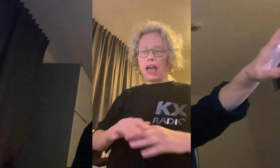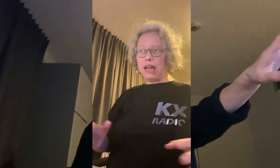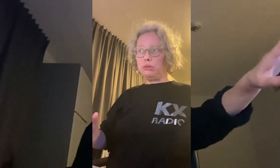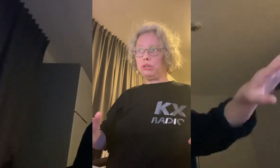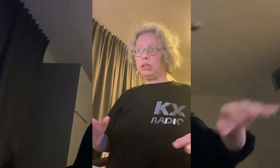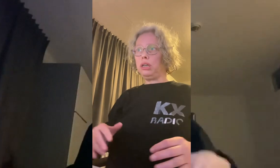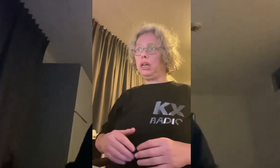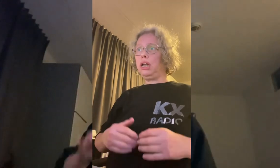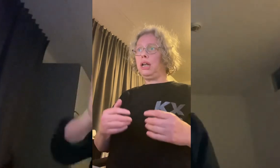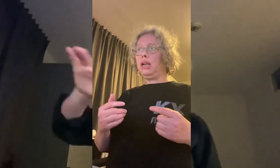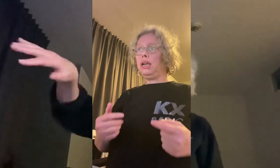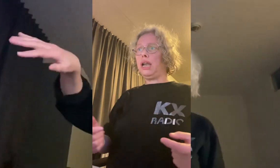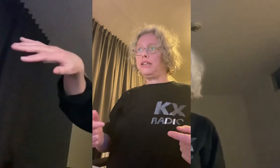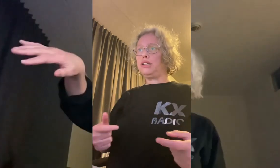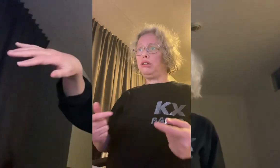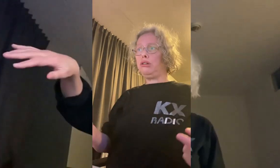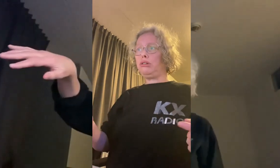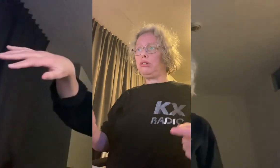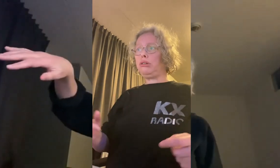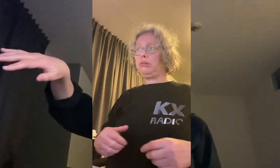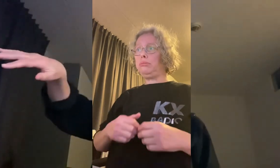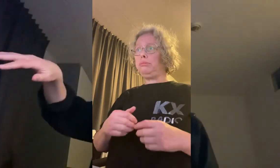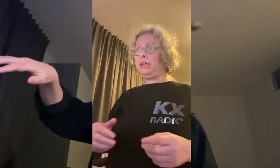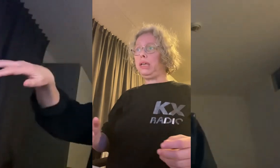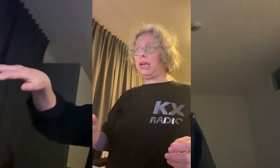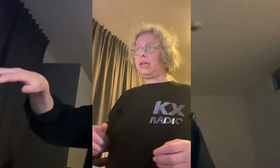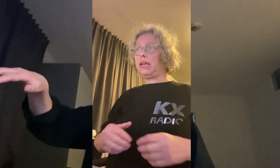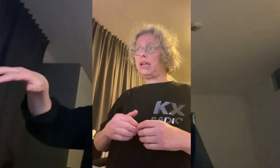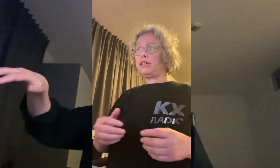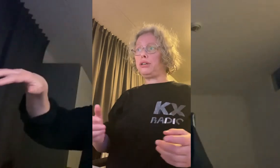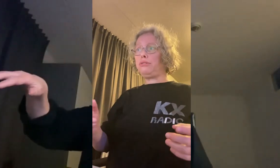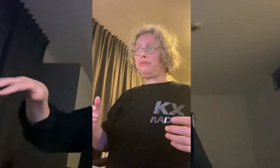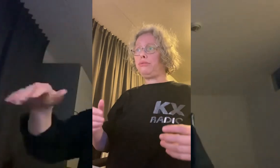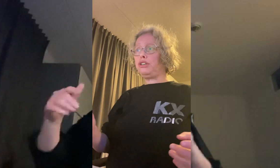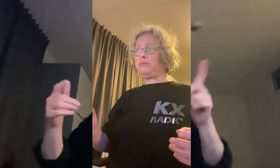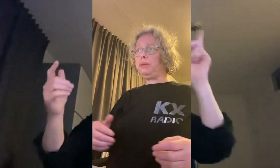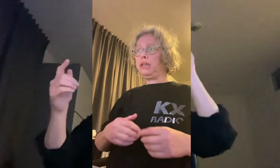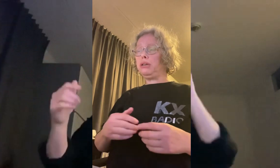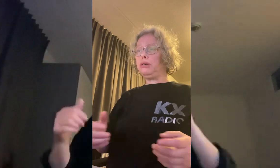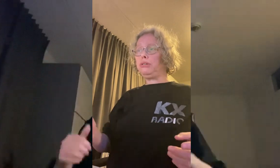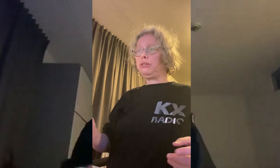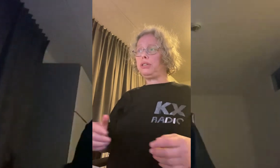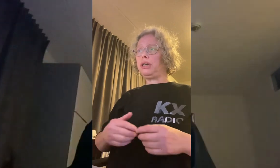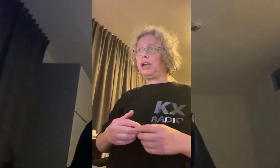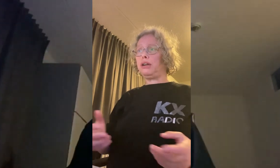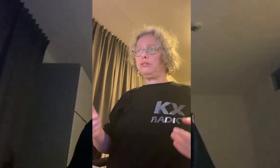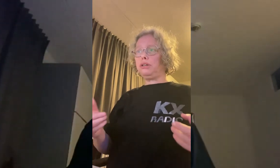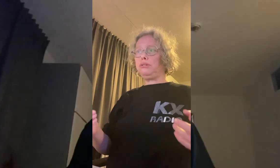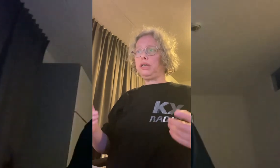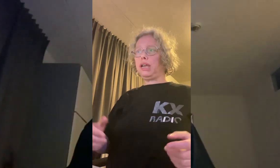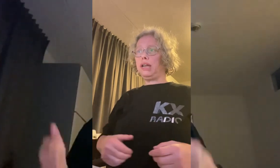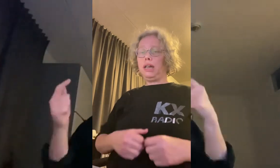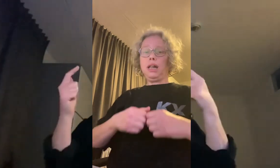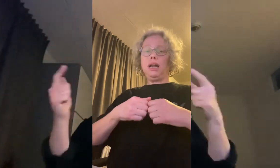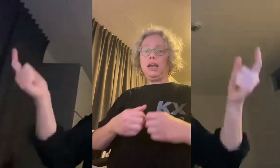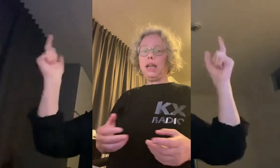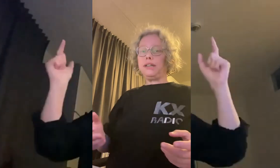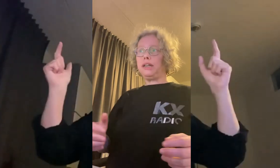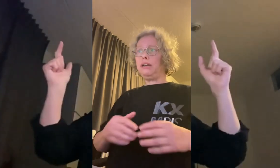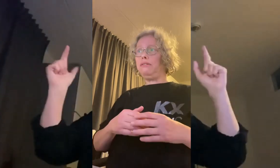out. Let her be, and let her voice be heard loud. Oh yeah. Let